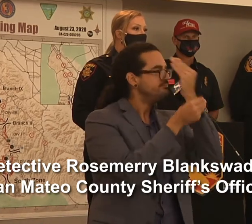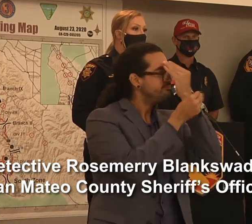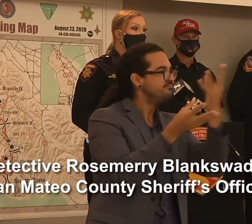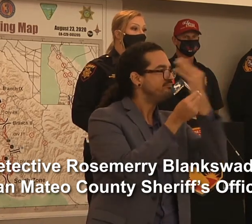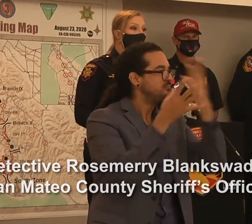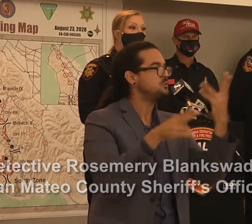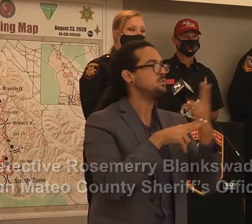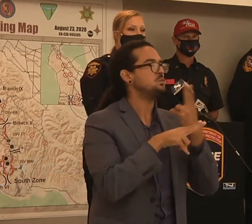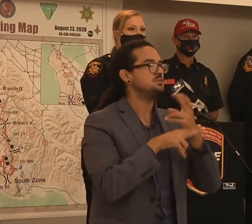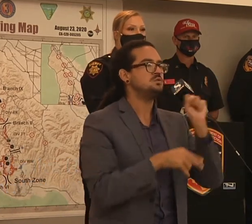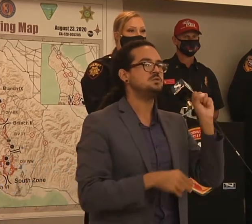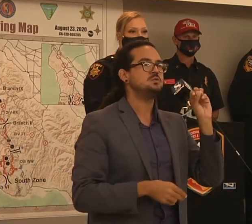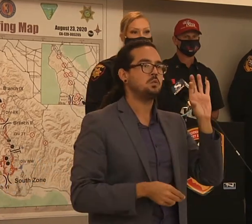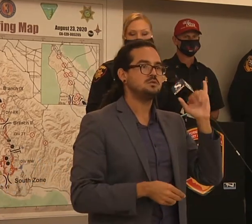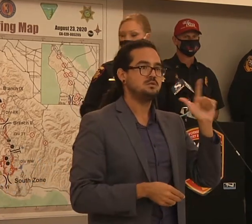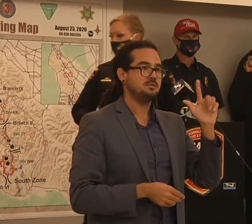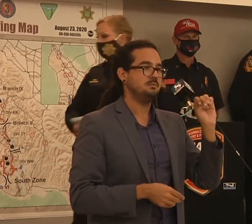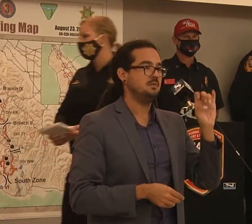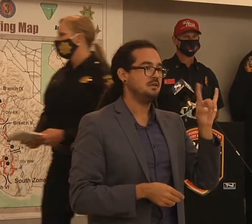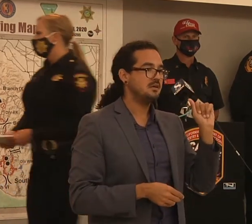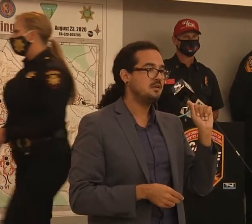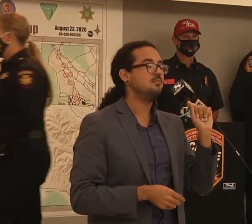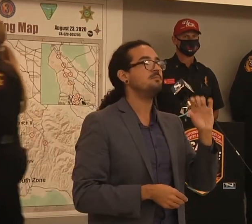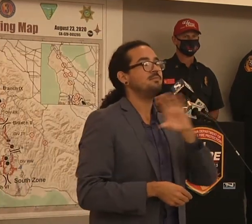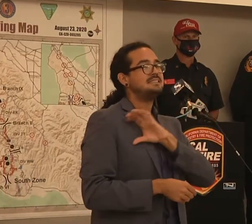Alert and the Sheriff's app. That's all we have. Thank you.